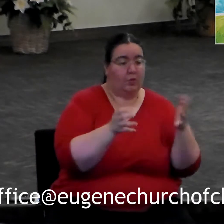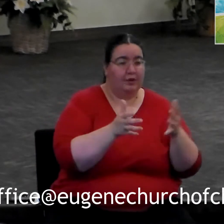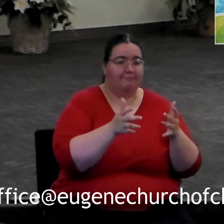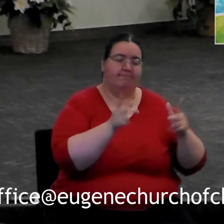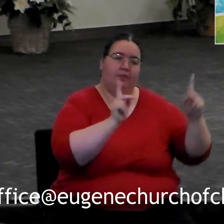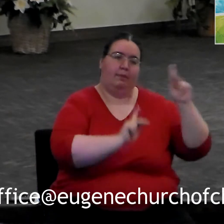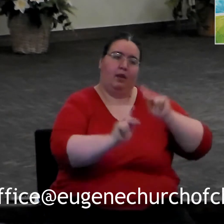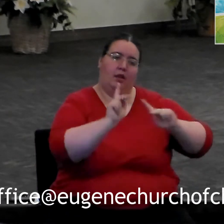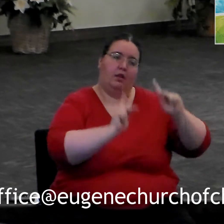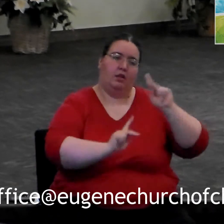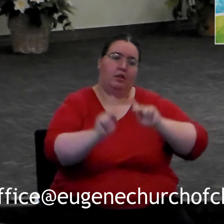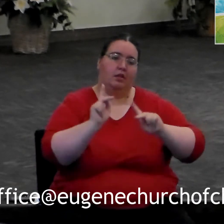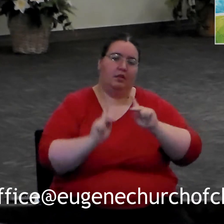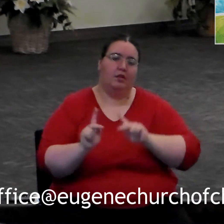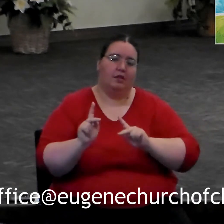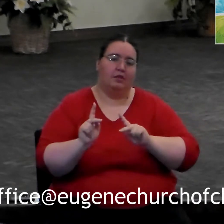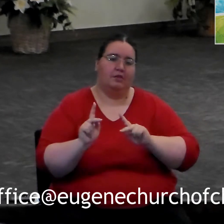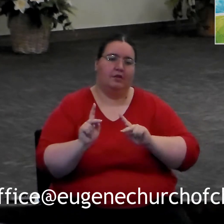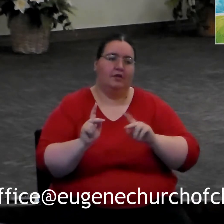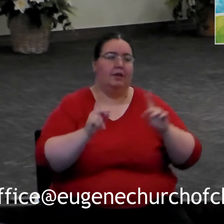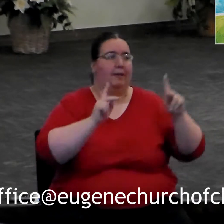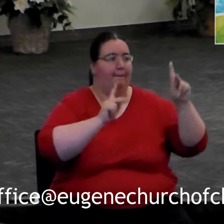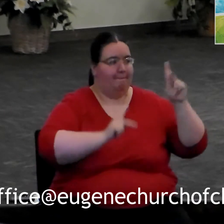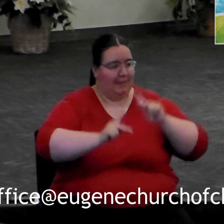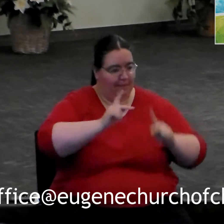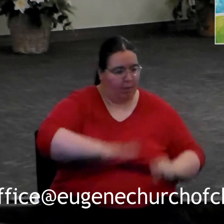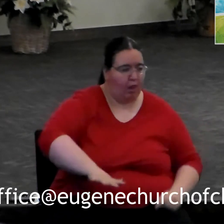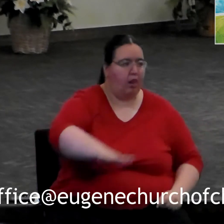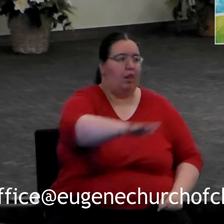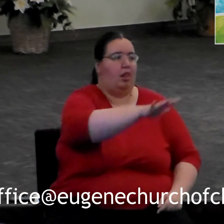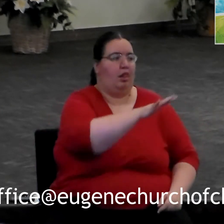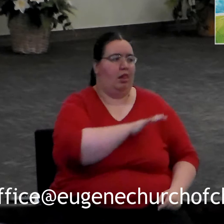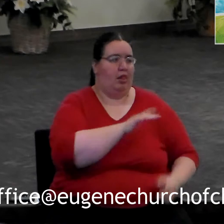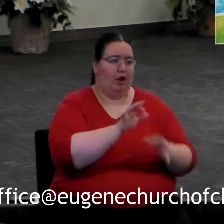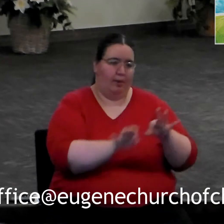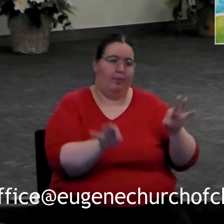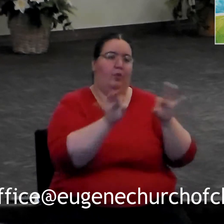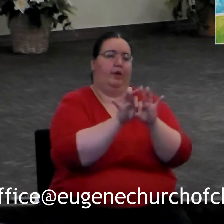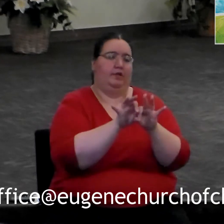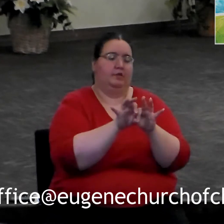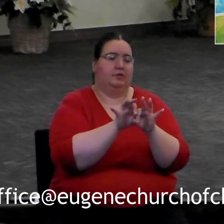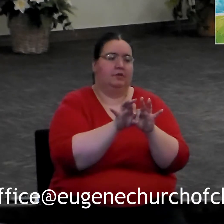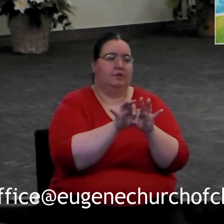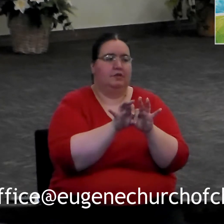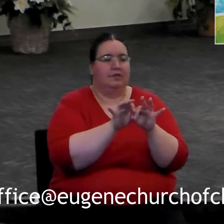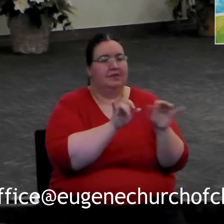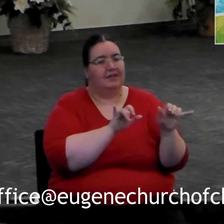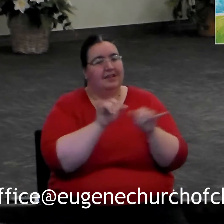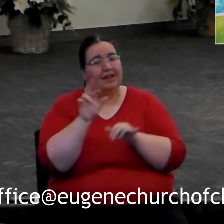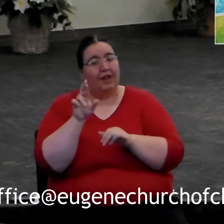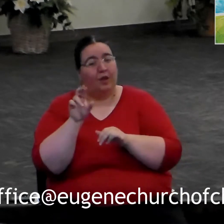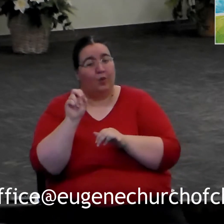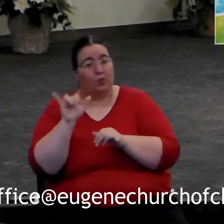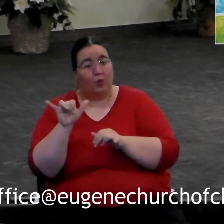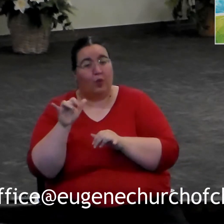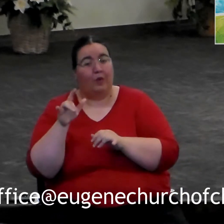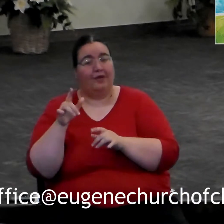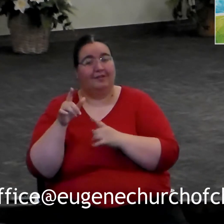People on earth matter. And like Roy referenced for us this morning, God so loved the world that he gave his only son. That's how much he